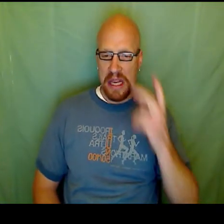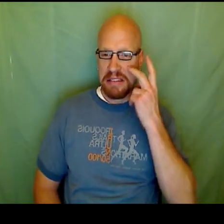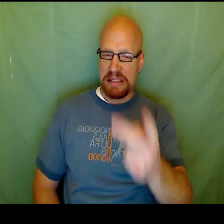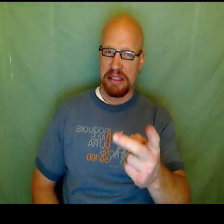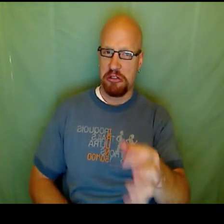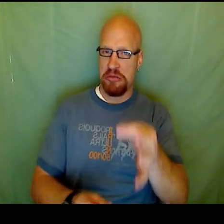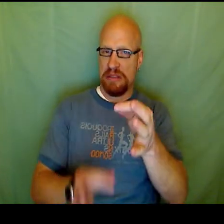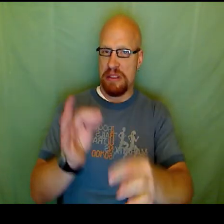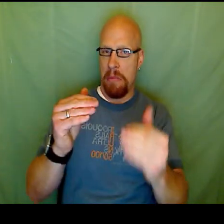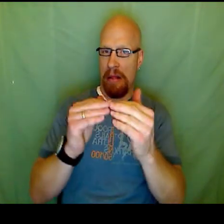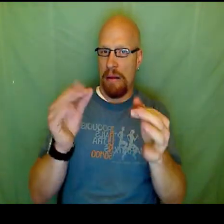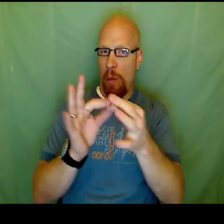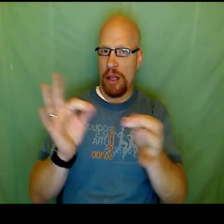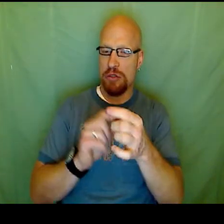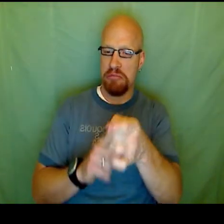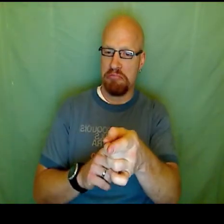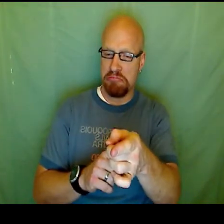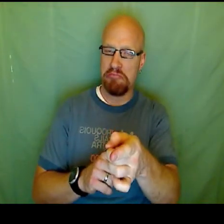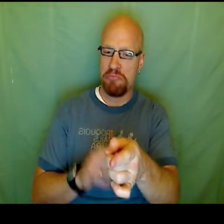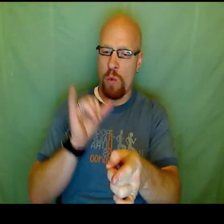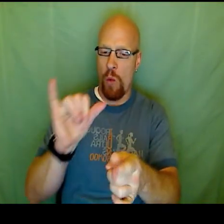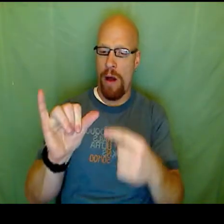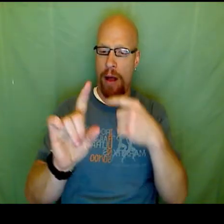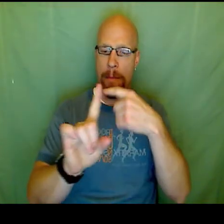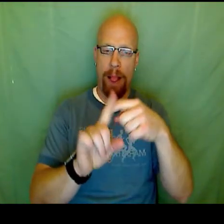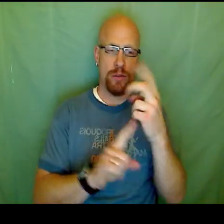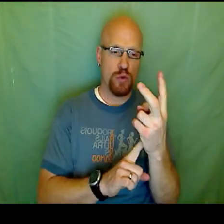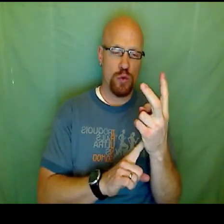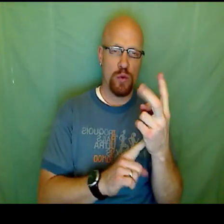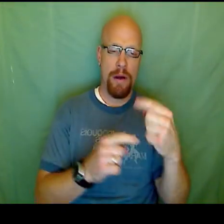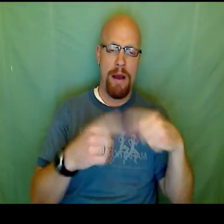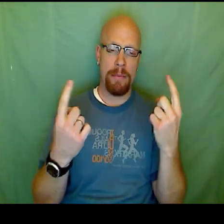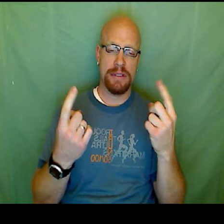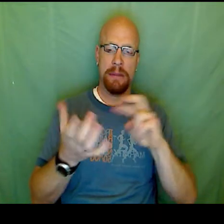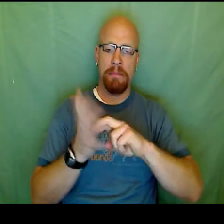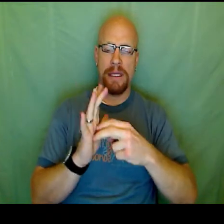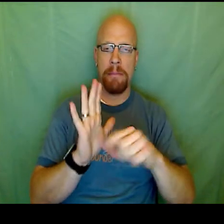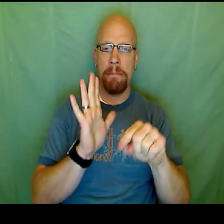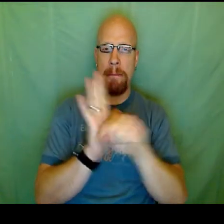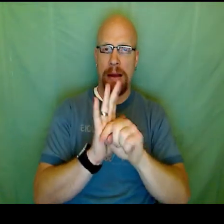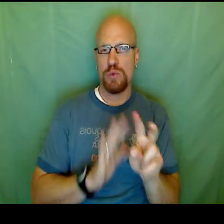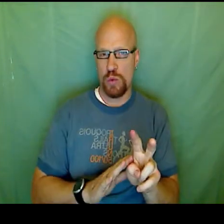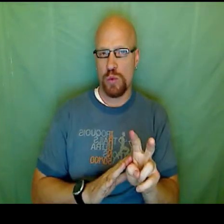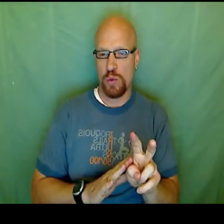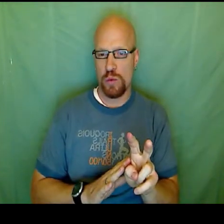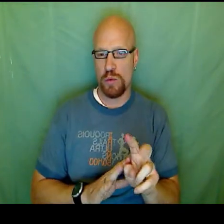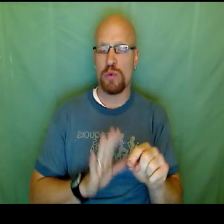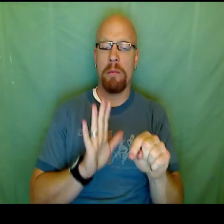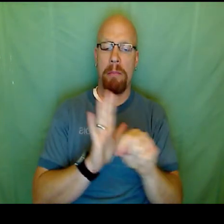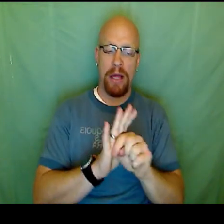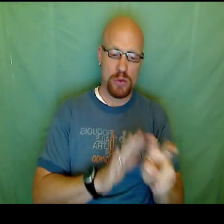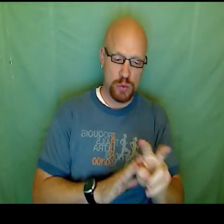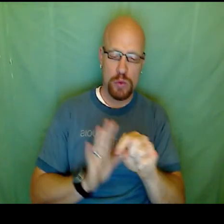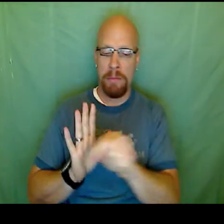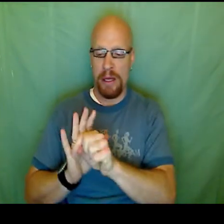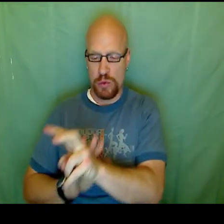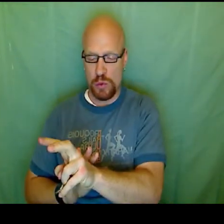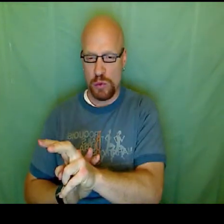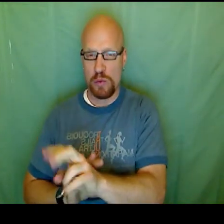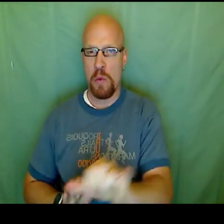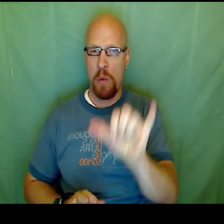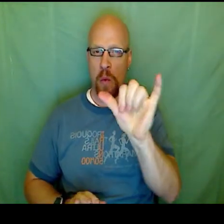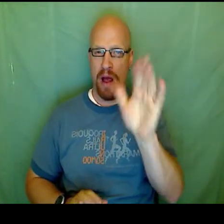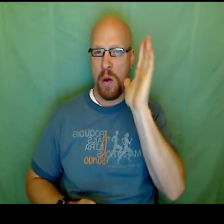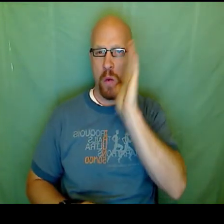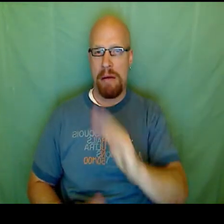And now we have 8 equals y plus 2. It's a relatively simple equation at this point. So we're going to subtract 2